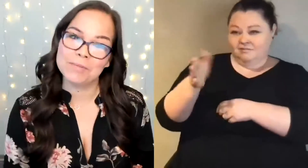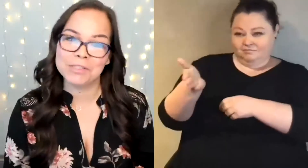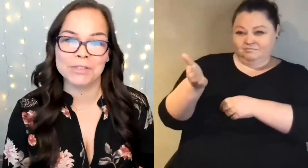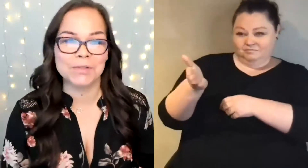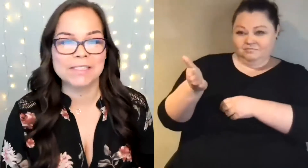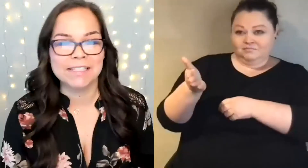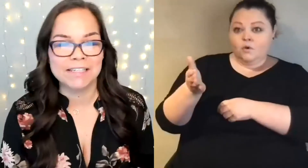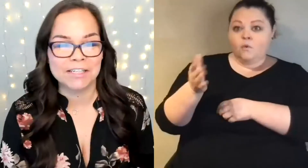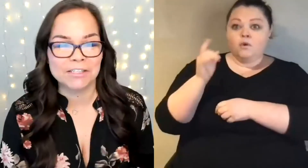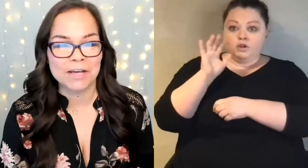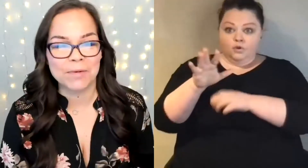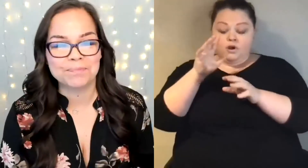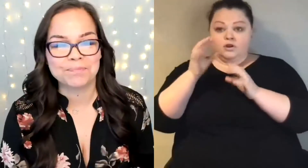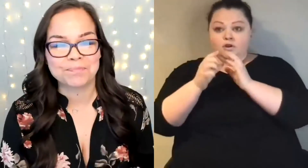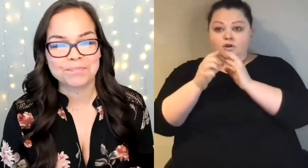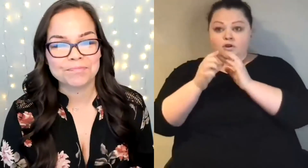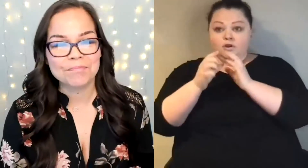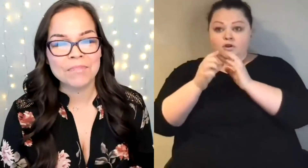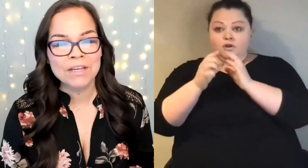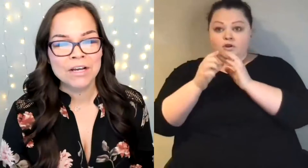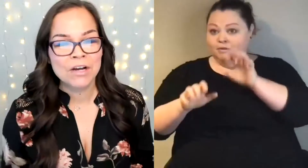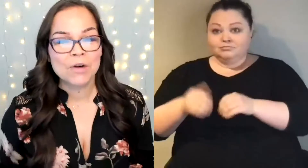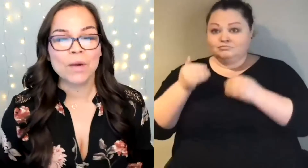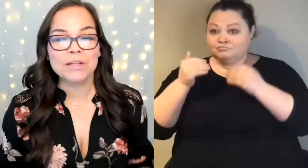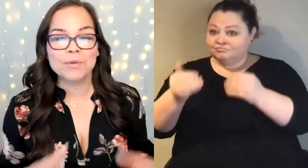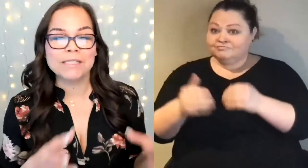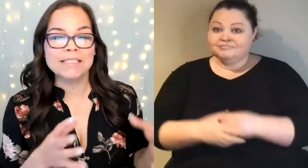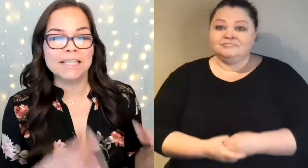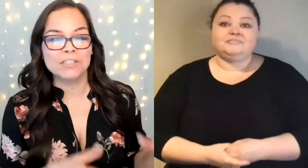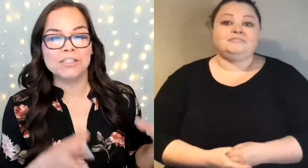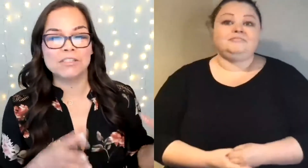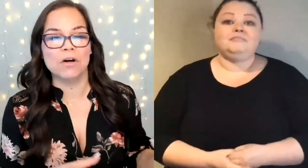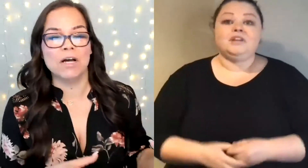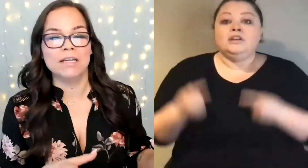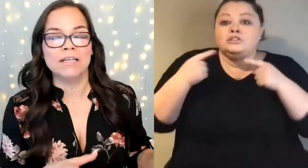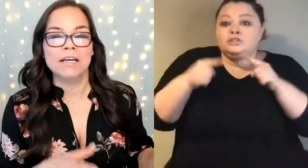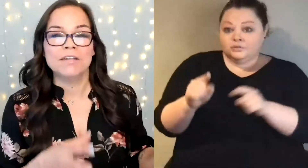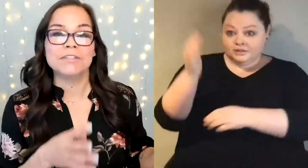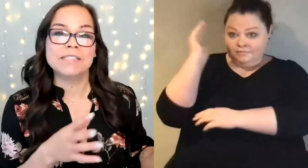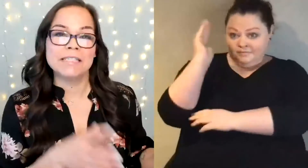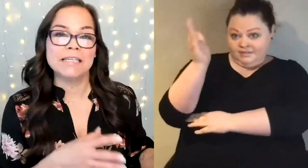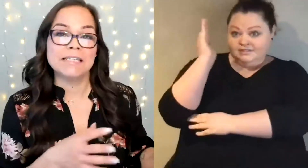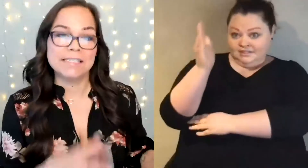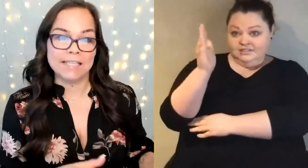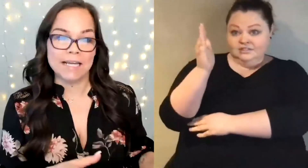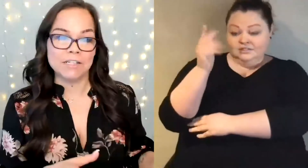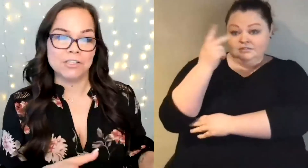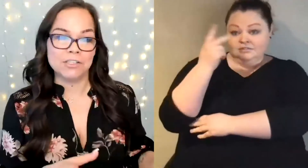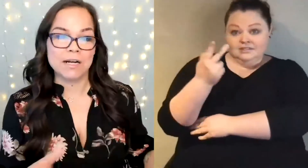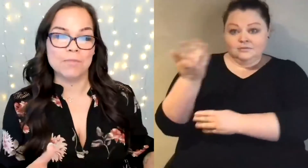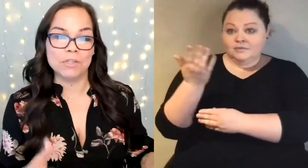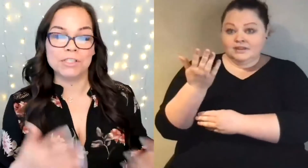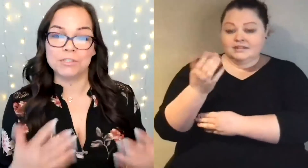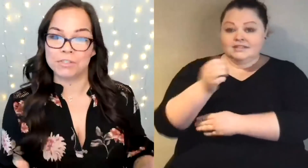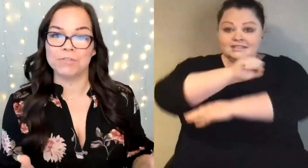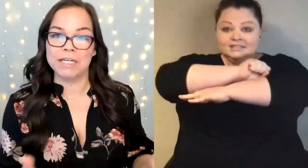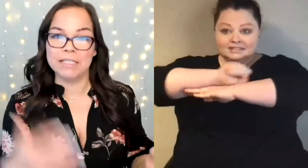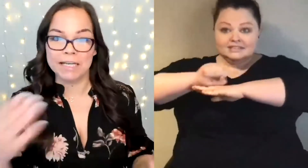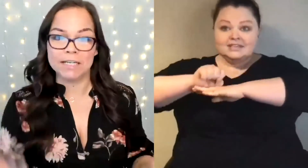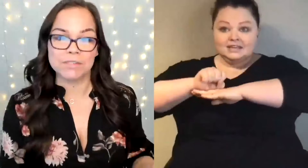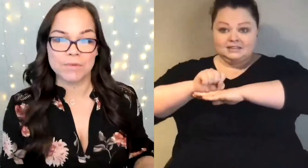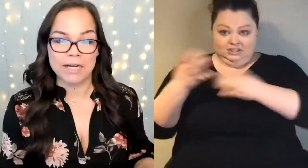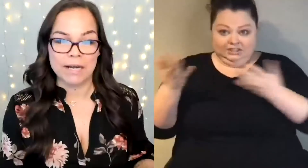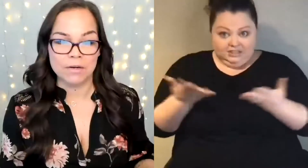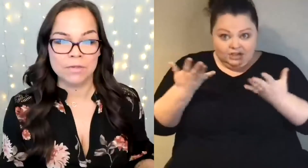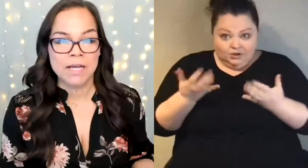what you're up to and stay in touch that way. While the presentation is on, you'll see the stage come onto your screen